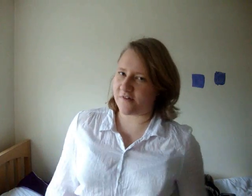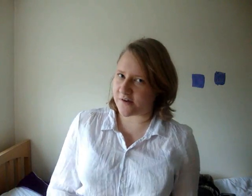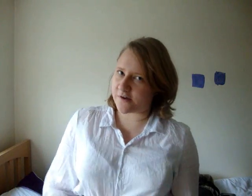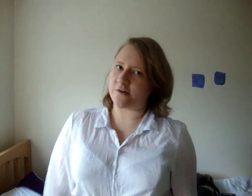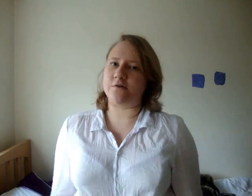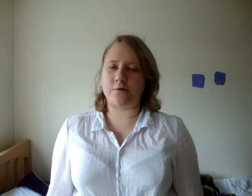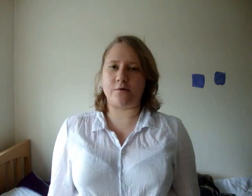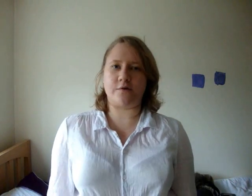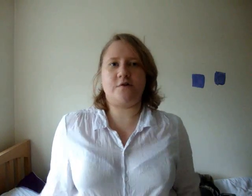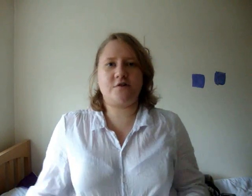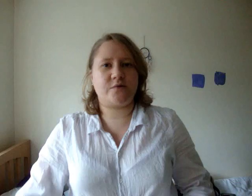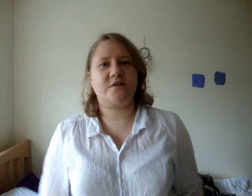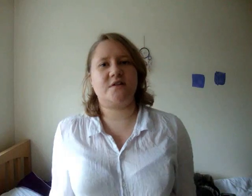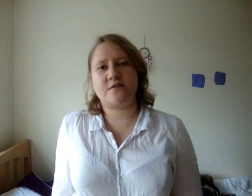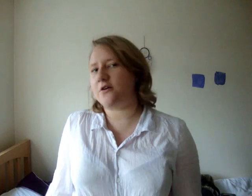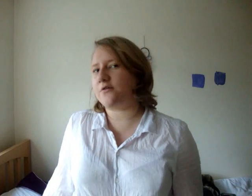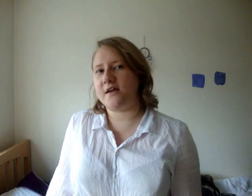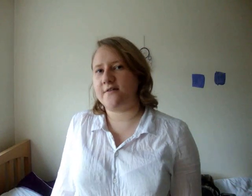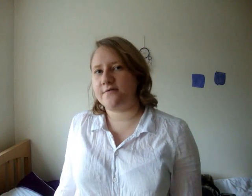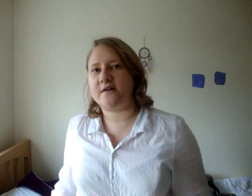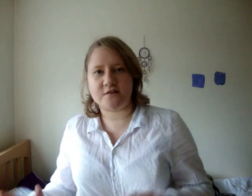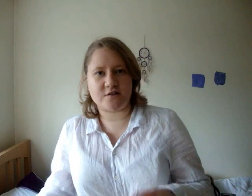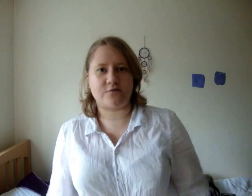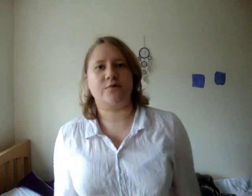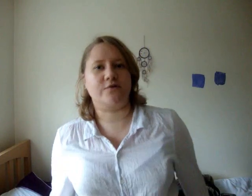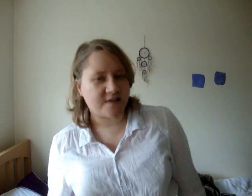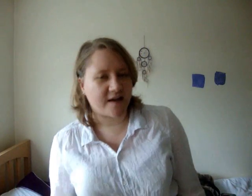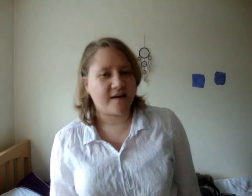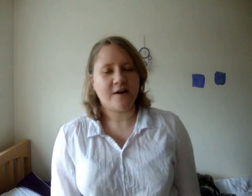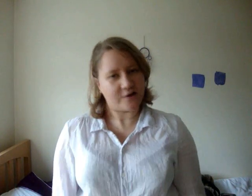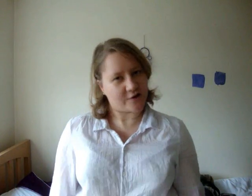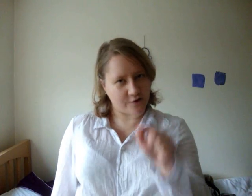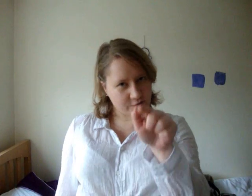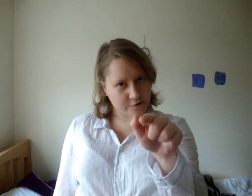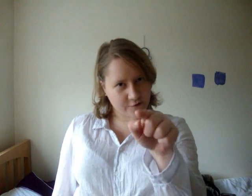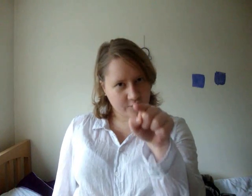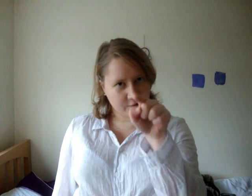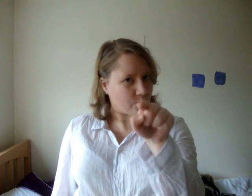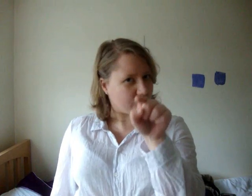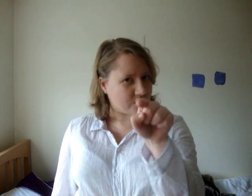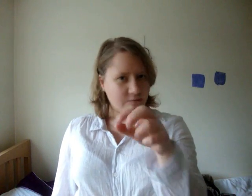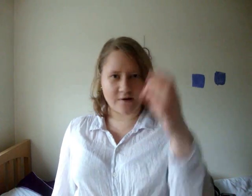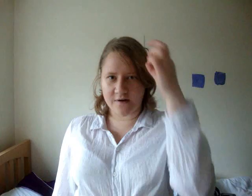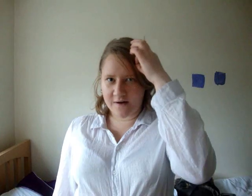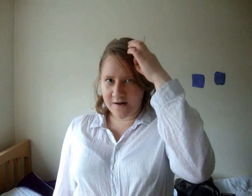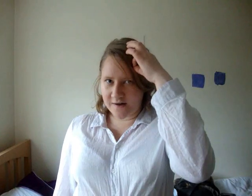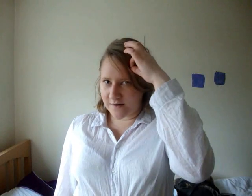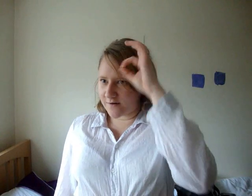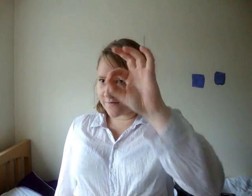very good, or you just want to know if they understood what you were saying, you go, you, point to them, finger